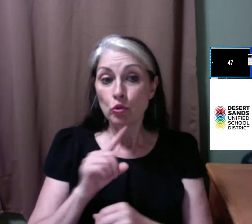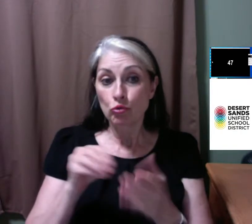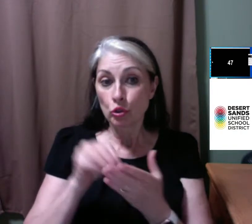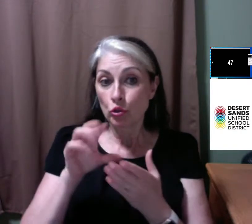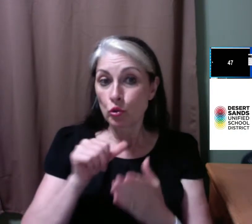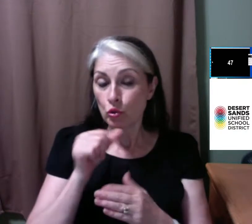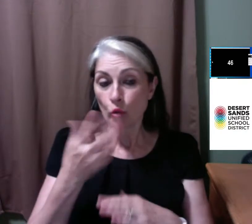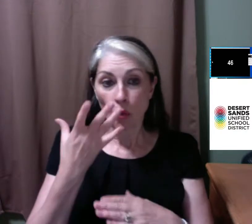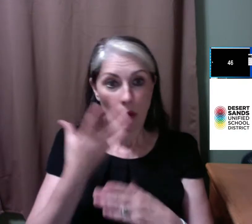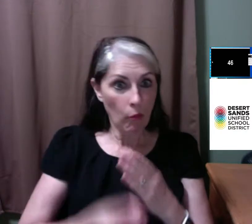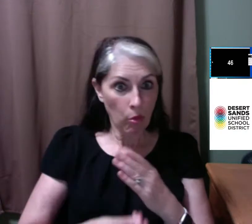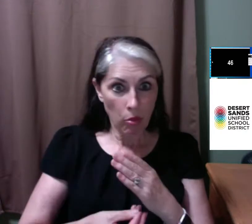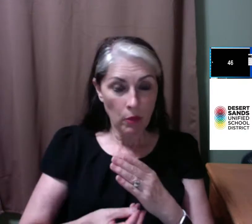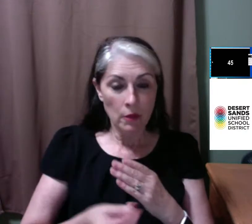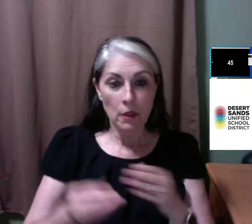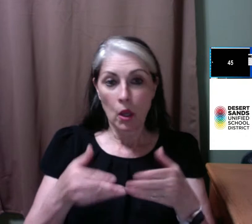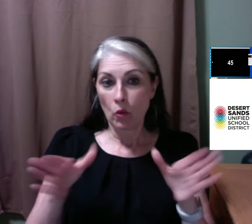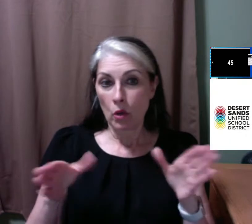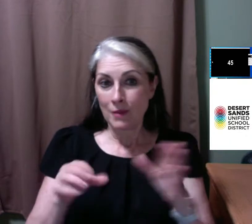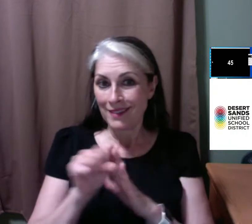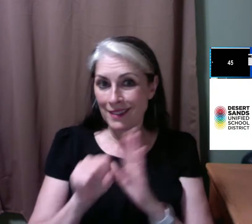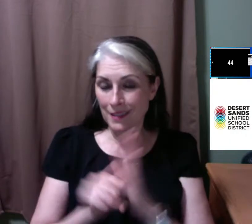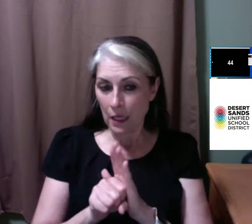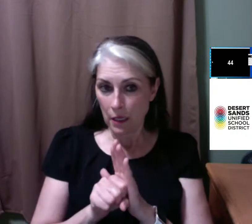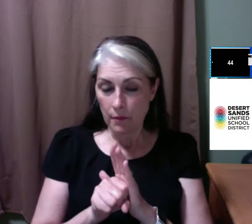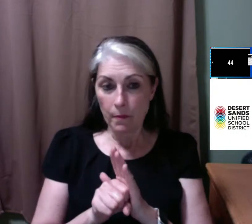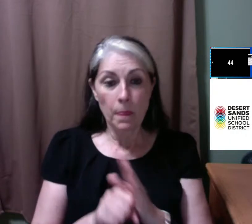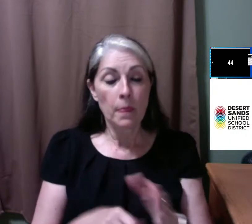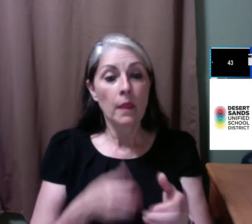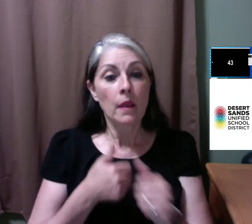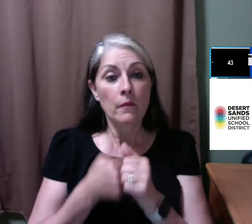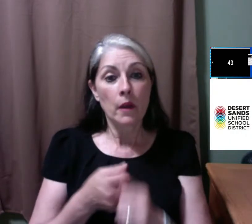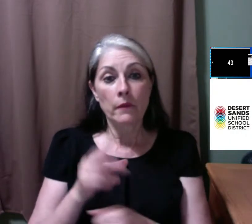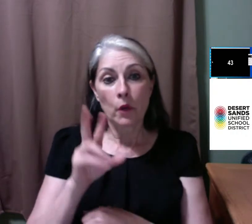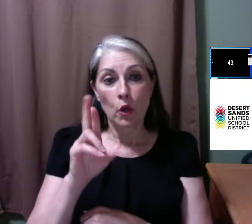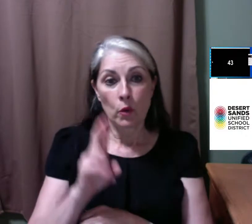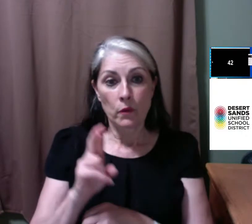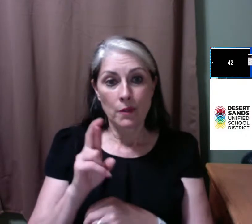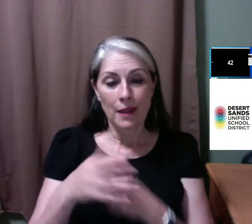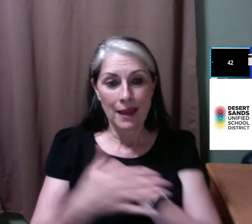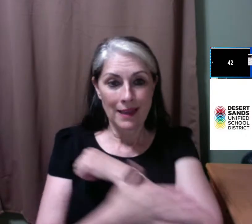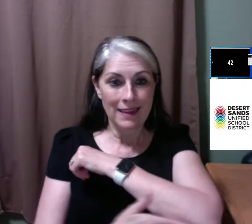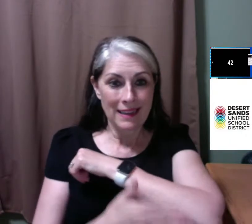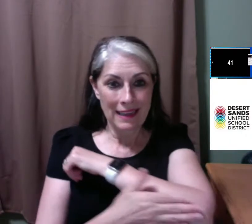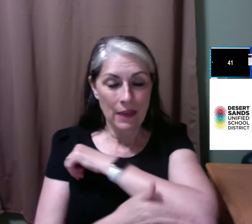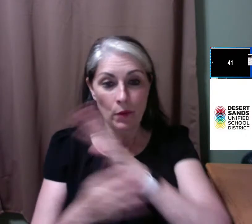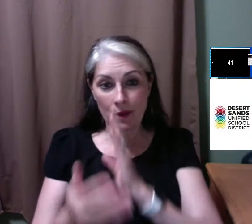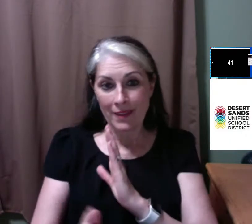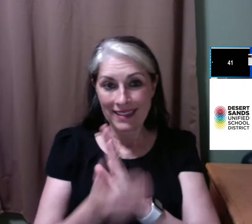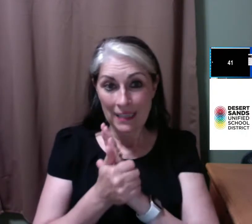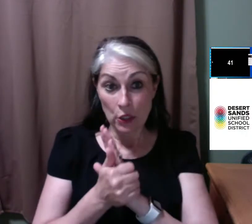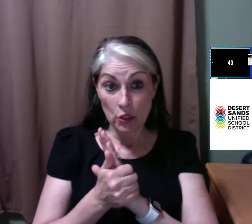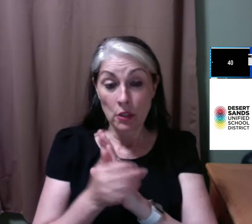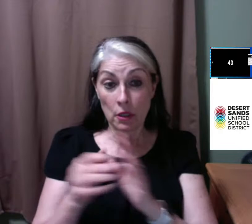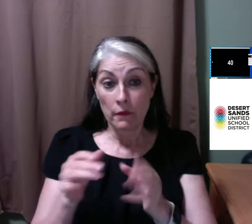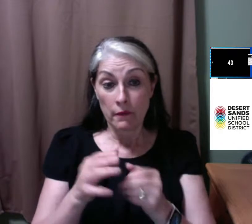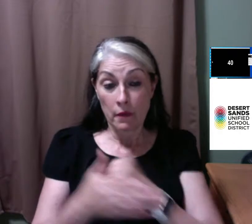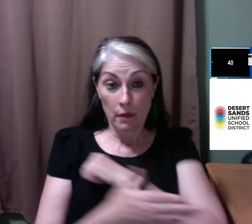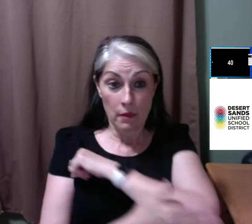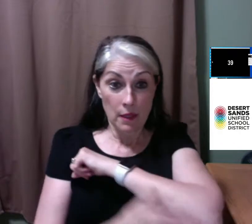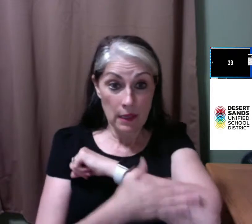cracks statewide. According to Riverside County, we operate as an extension of the county and as